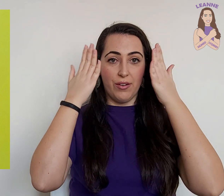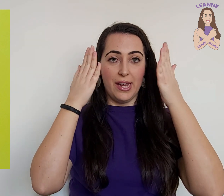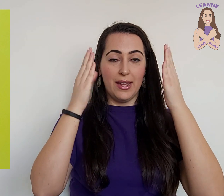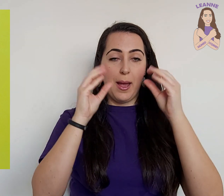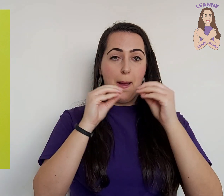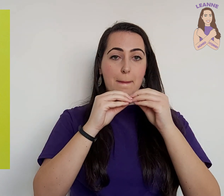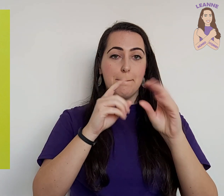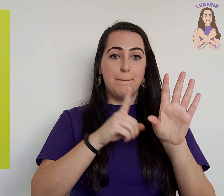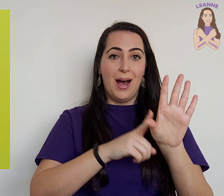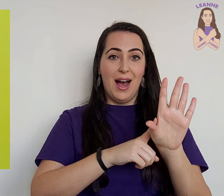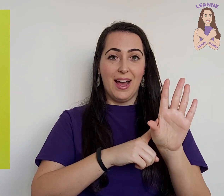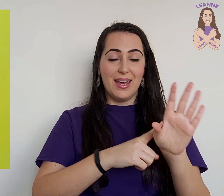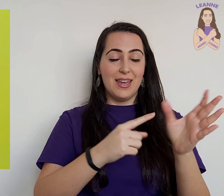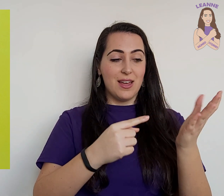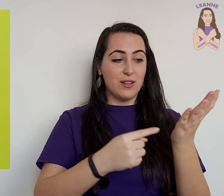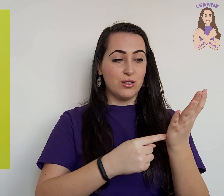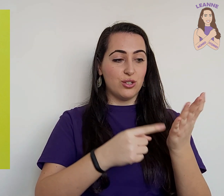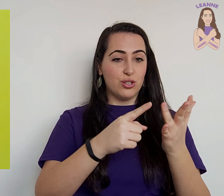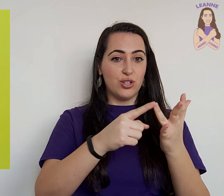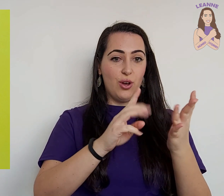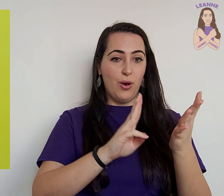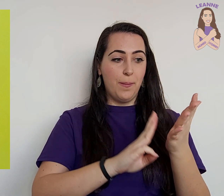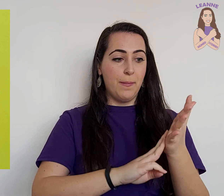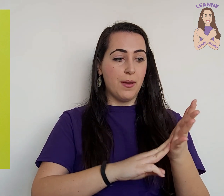Worry by Tom